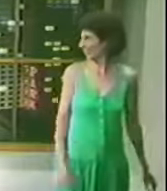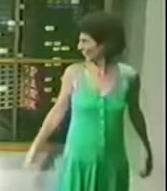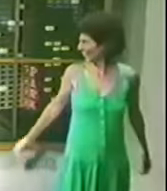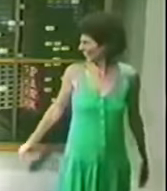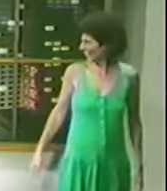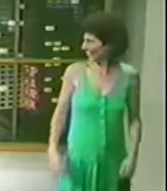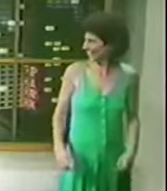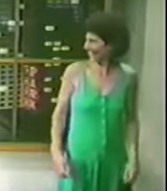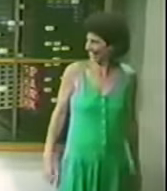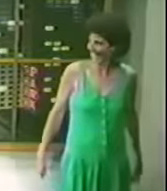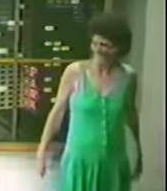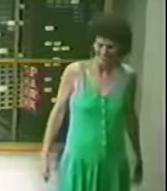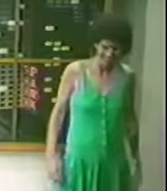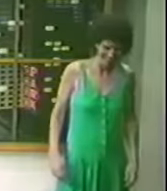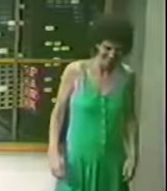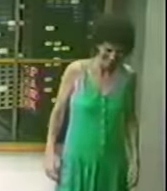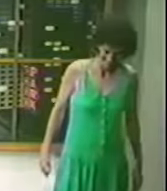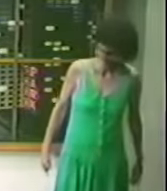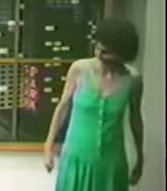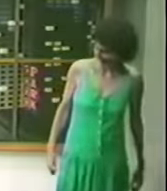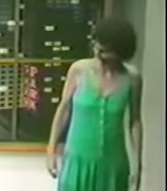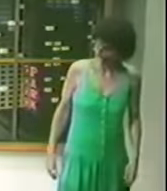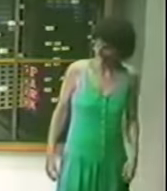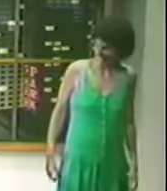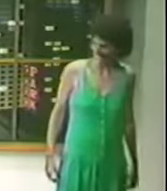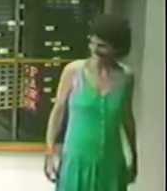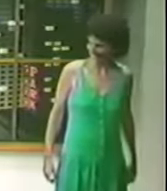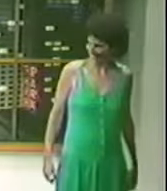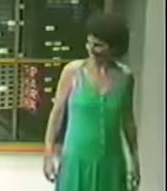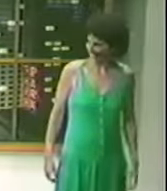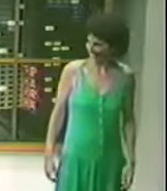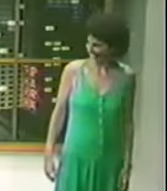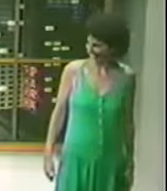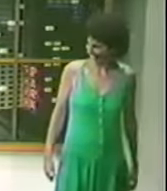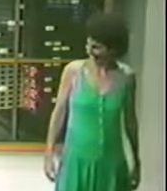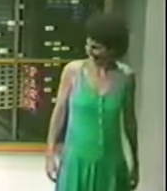sit. All right, all right. God damn.